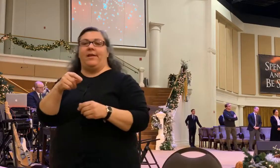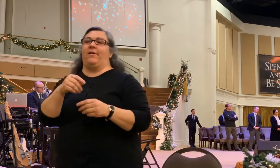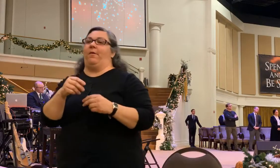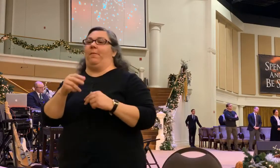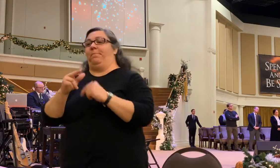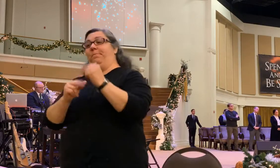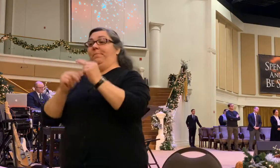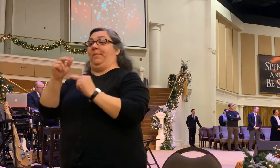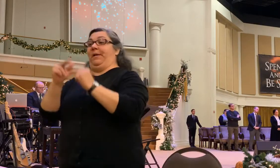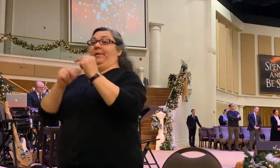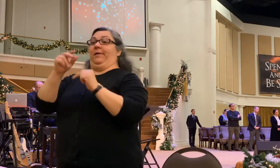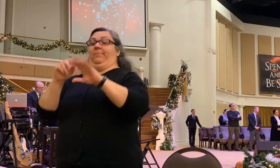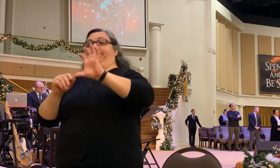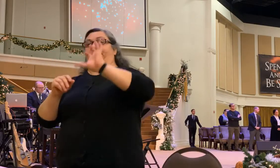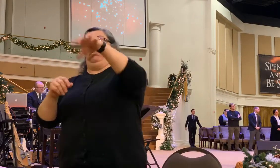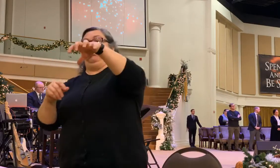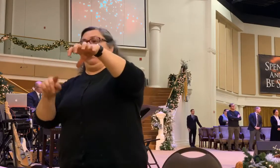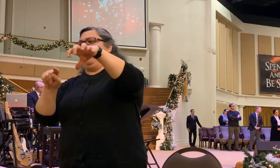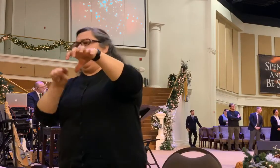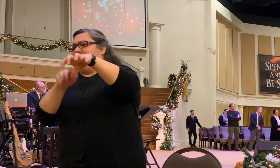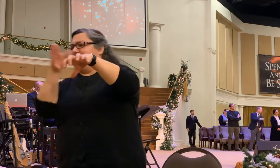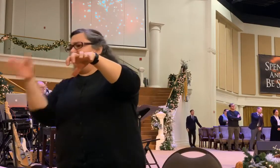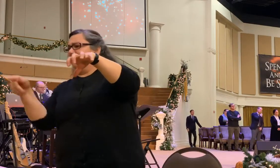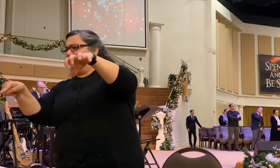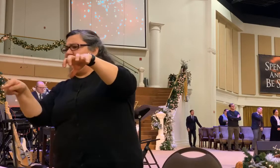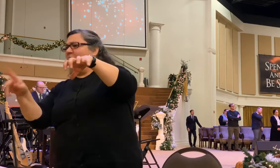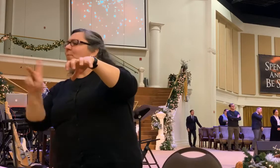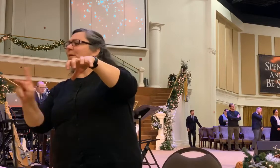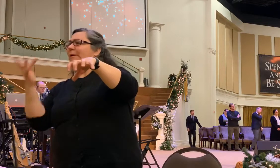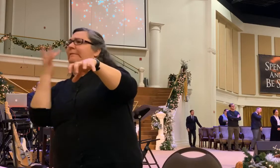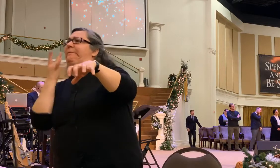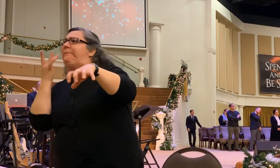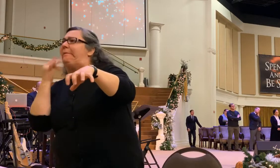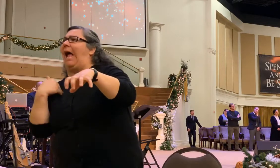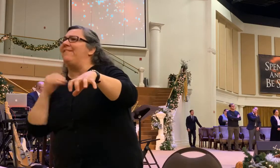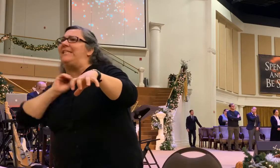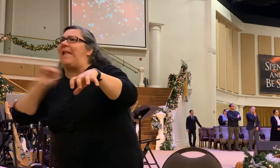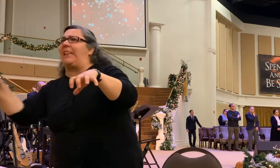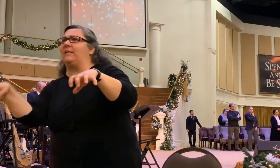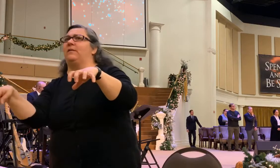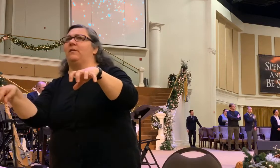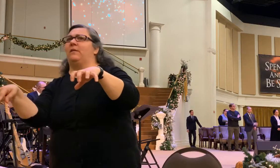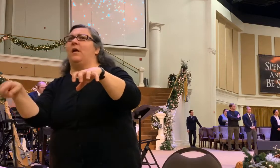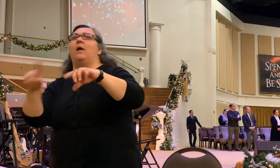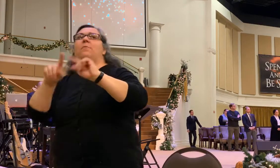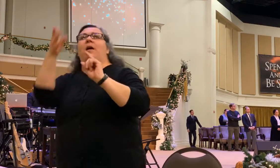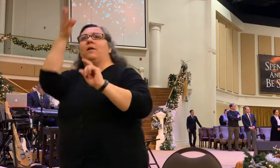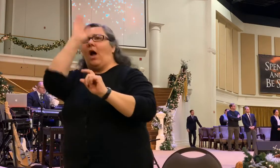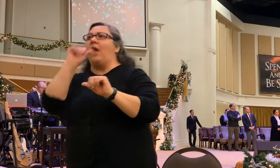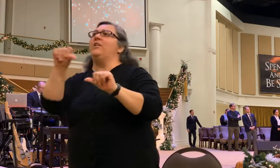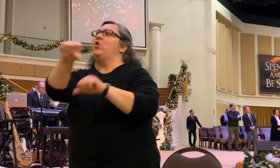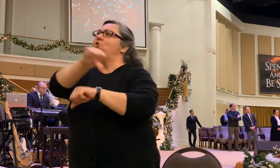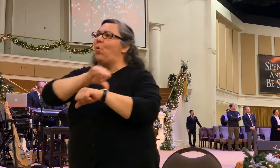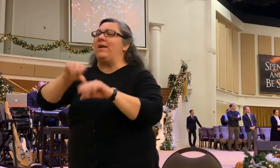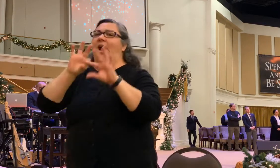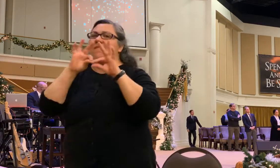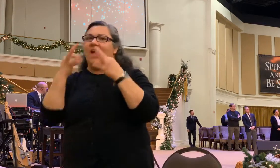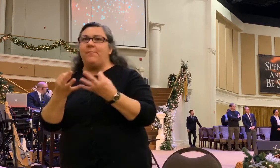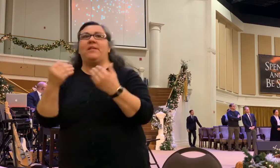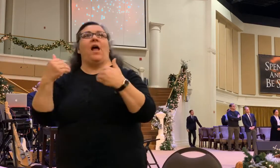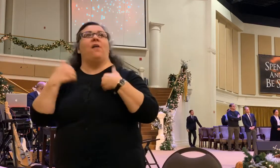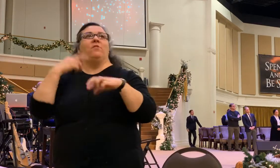people that have nothing. And God has anointed this family, and they are having a revival.